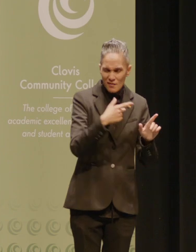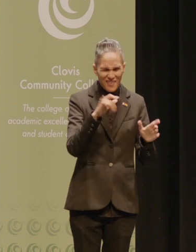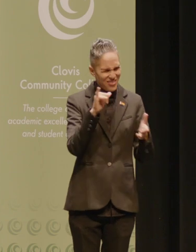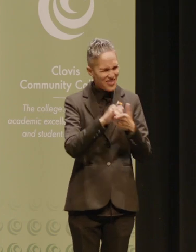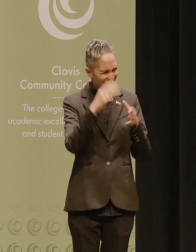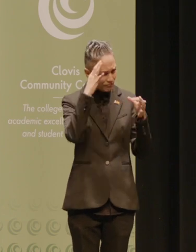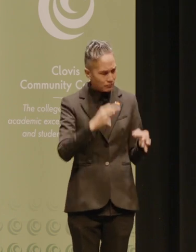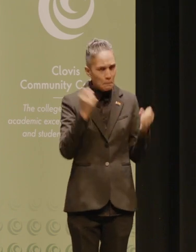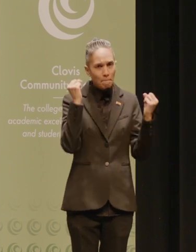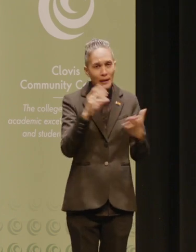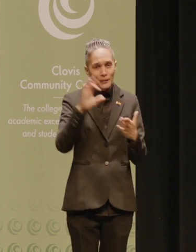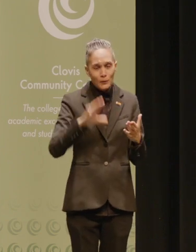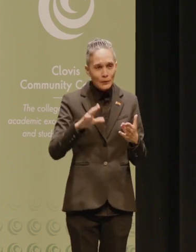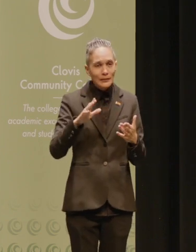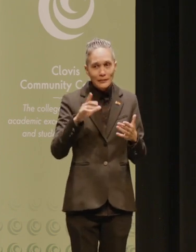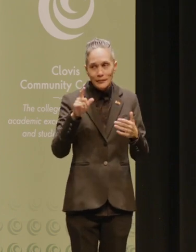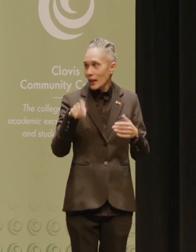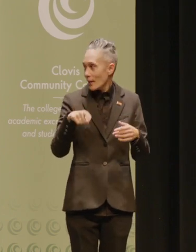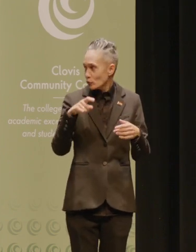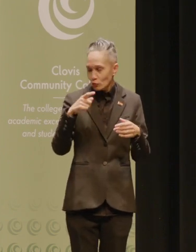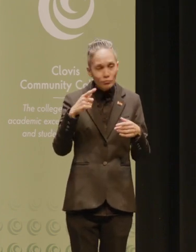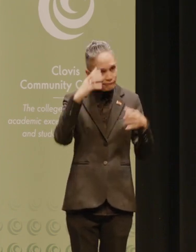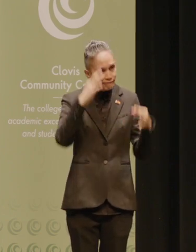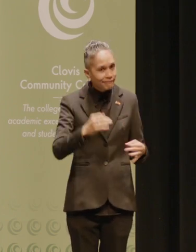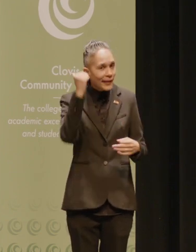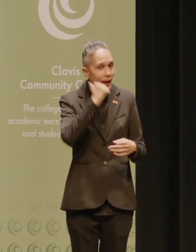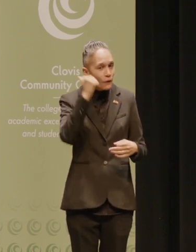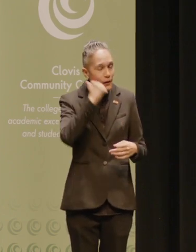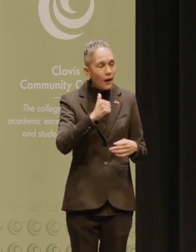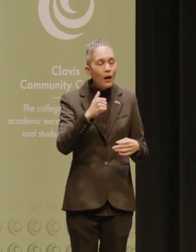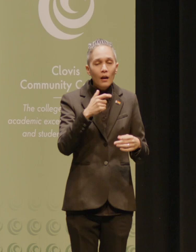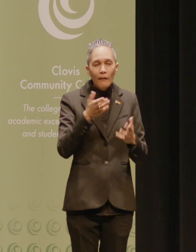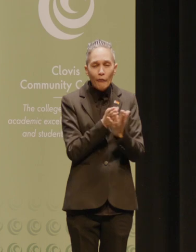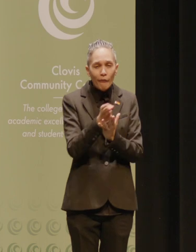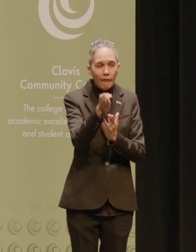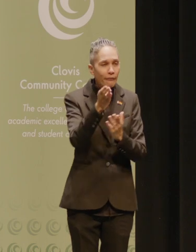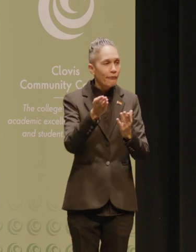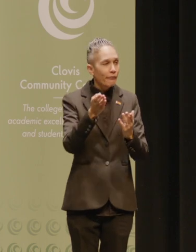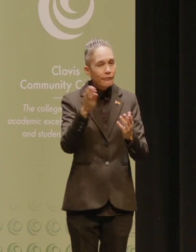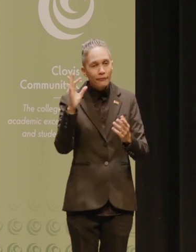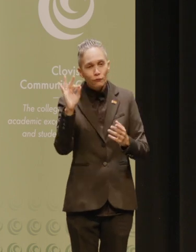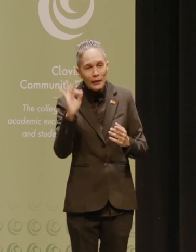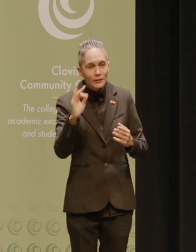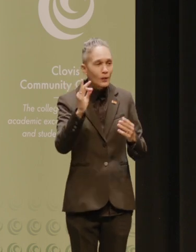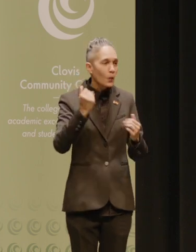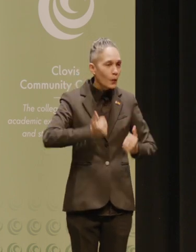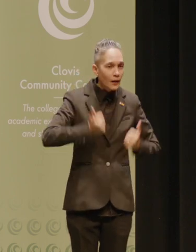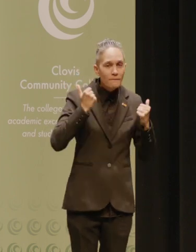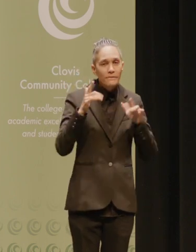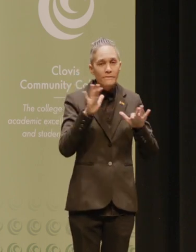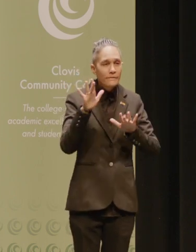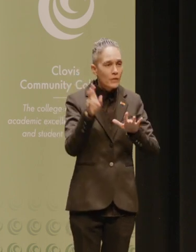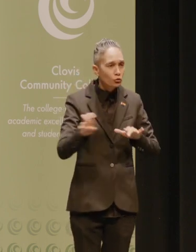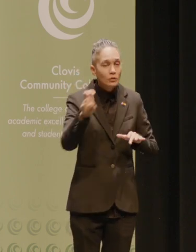the decision I think many students have to make every single day as they're navigating through Fresno and what